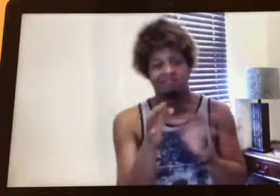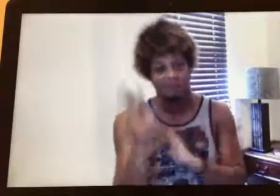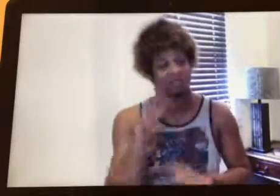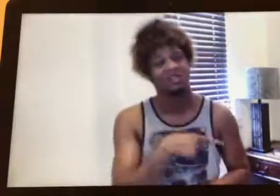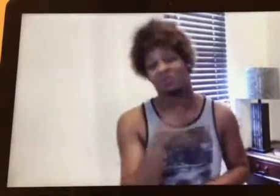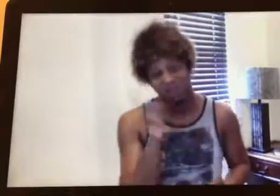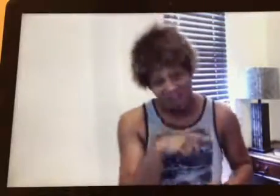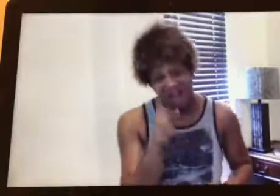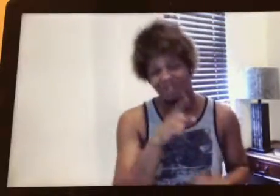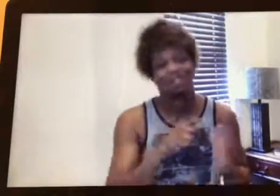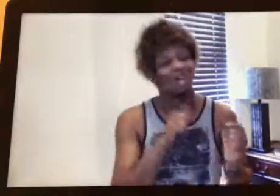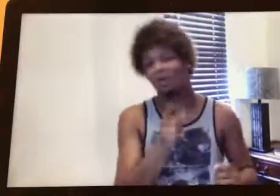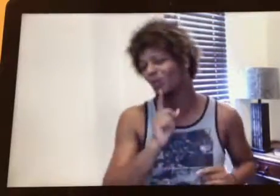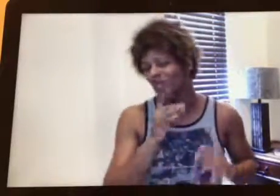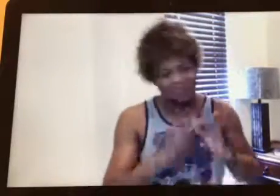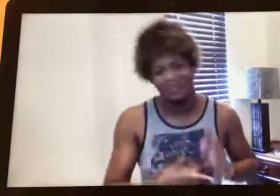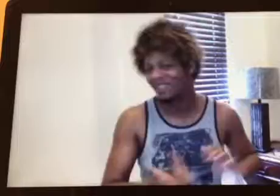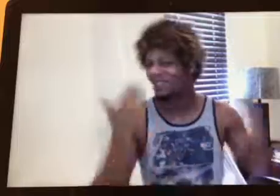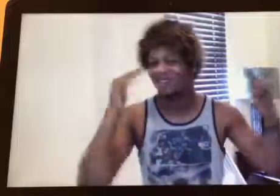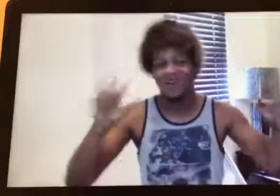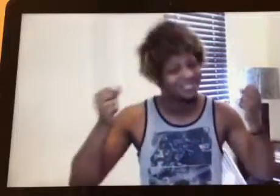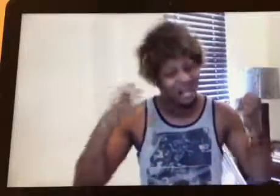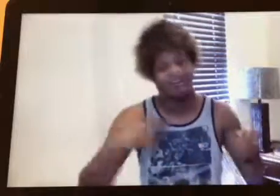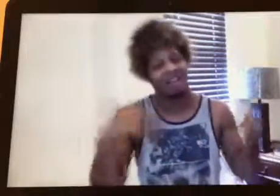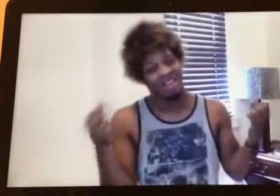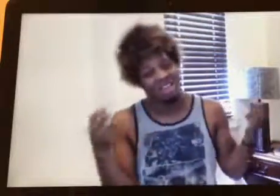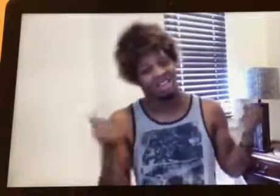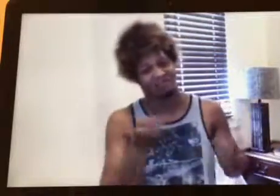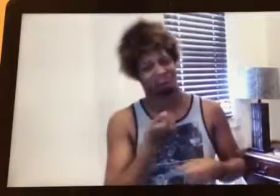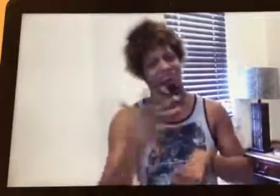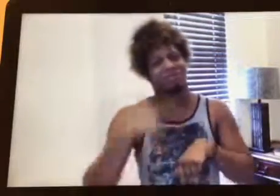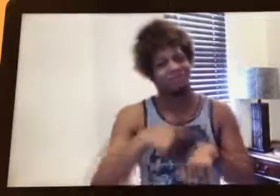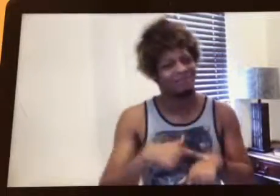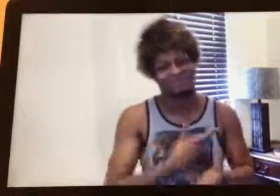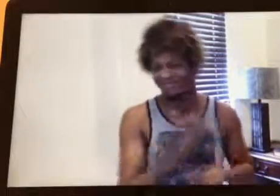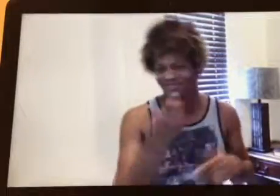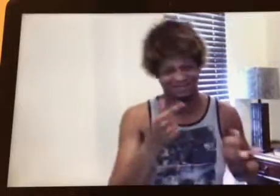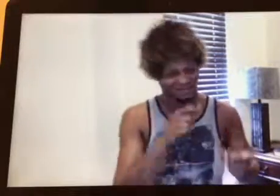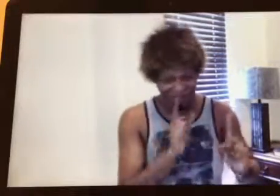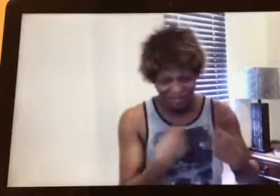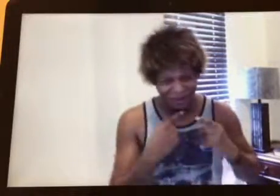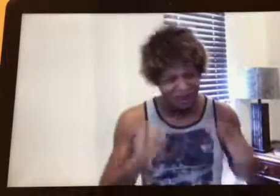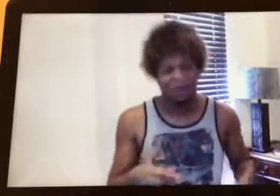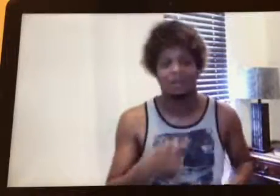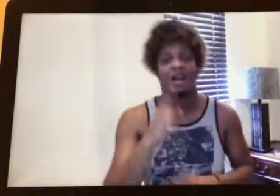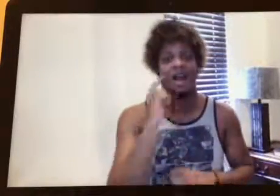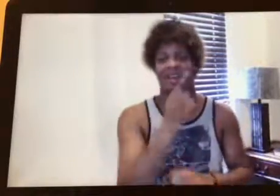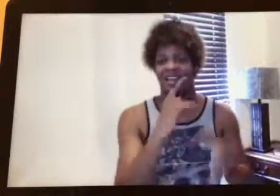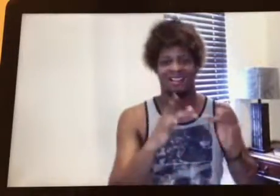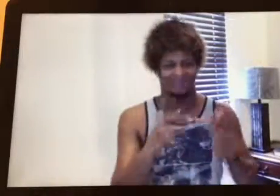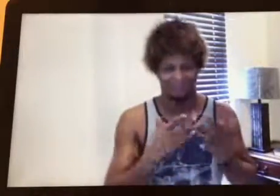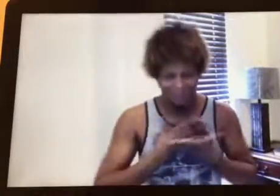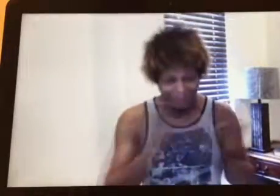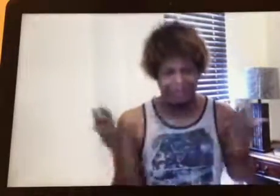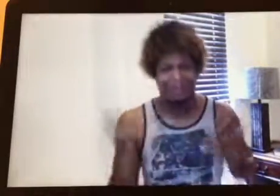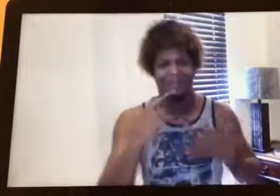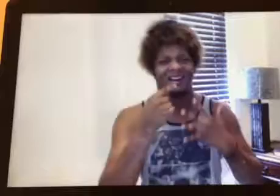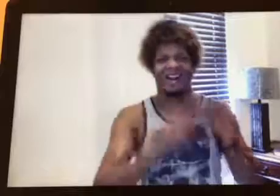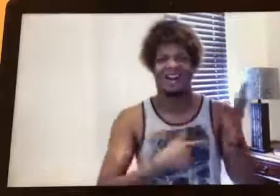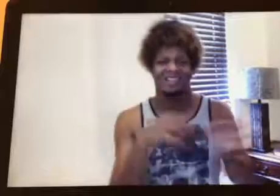I was trying to explain to her, I was like, it's a fake interpreter, same as I've been previously explaining. It's a fake interpreter, he doesn't know what he's doing, he's not making eye